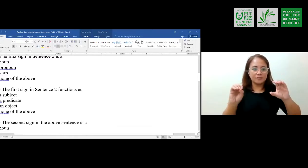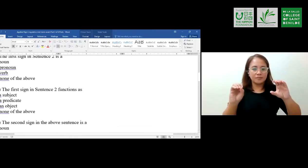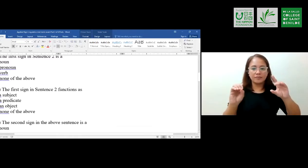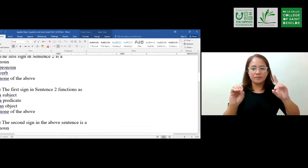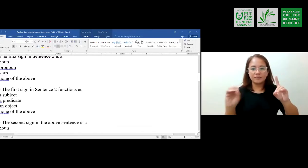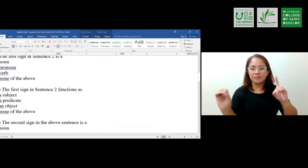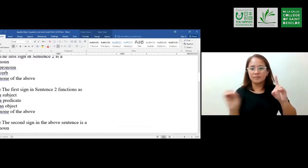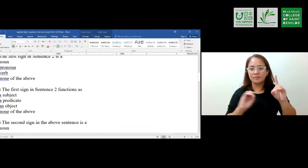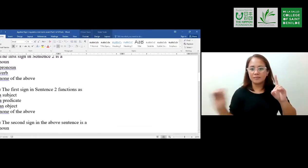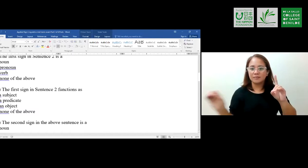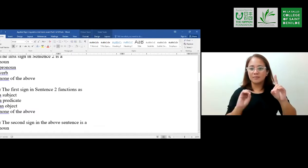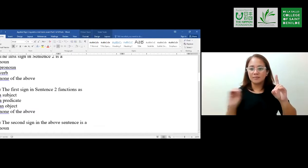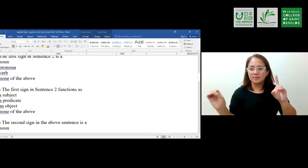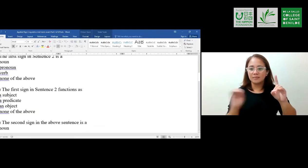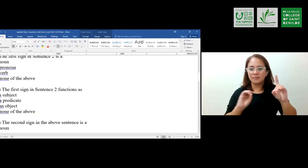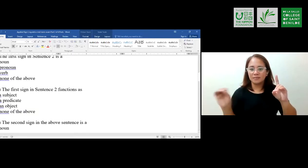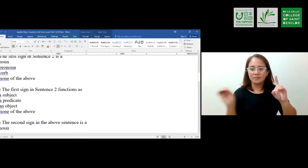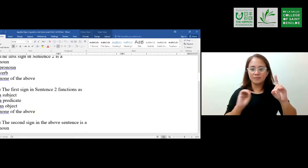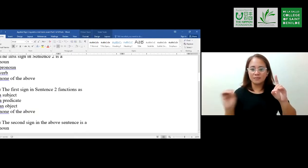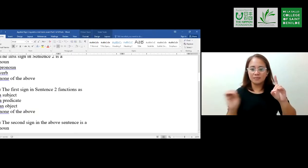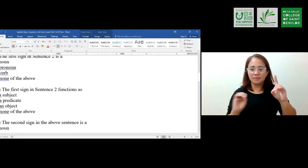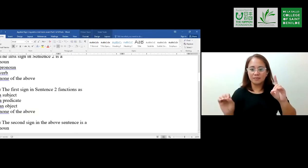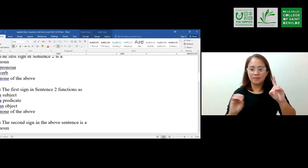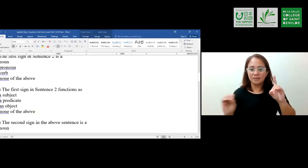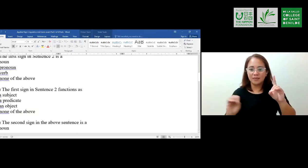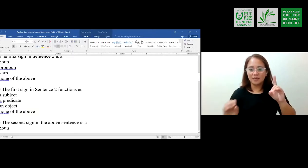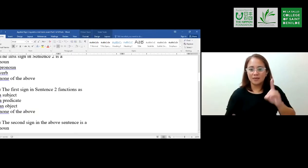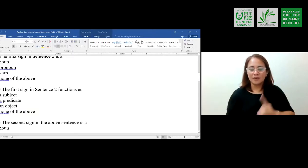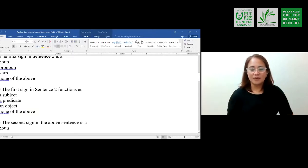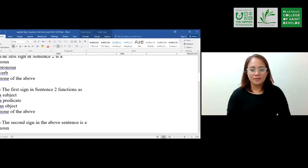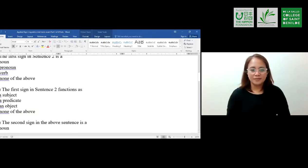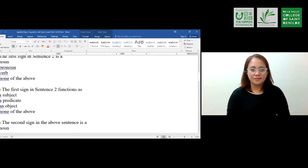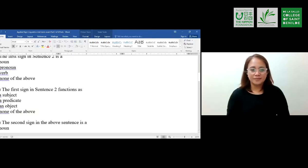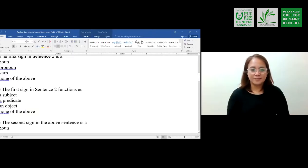D, none of the above. I see A.